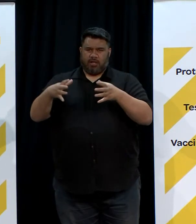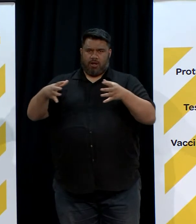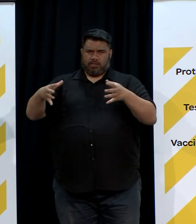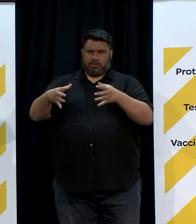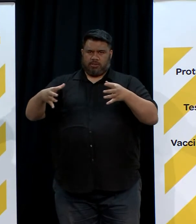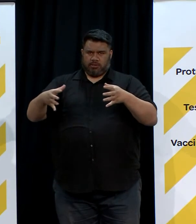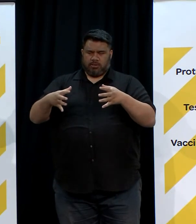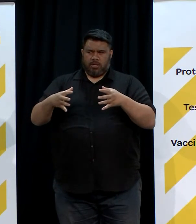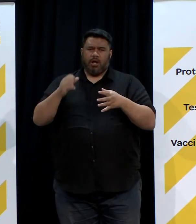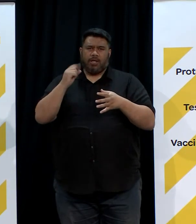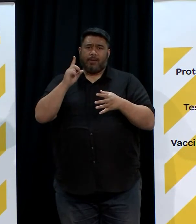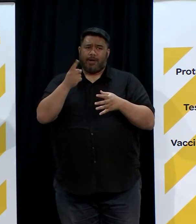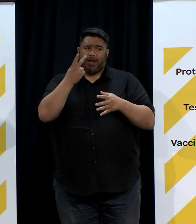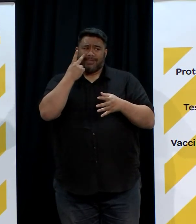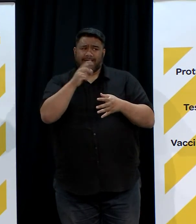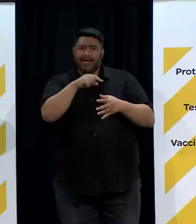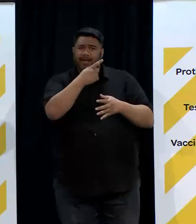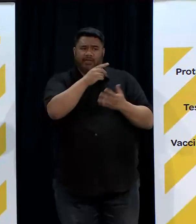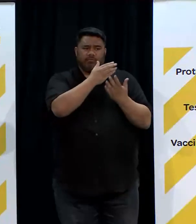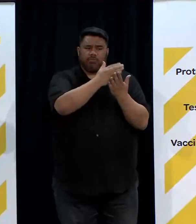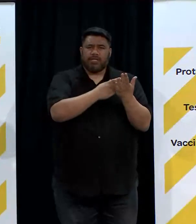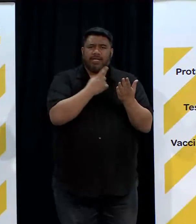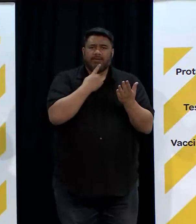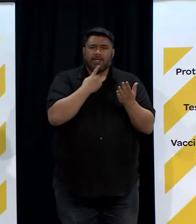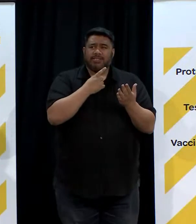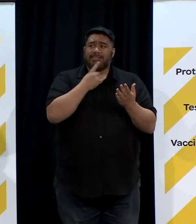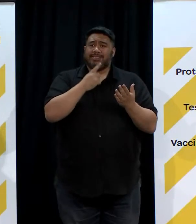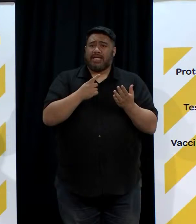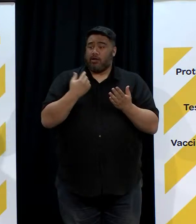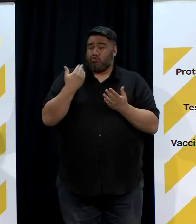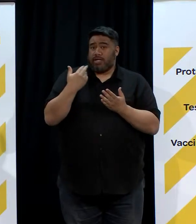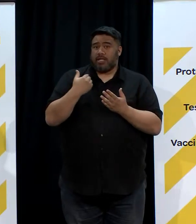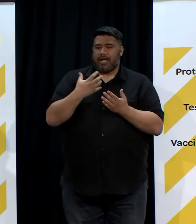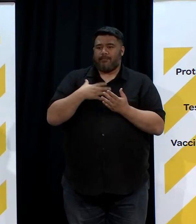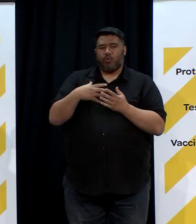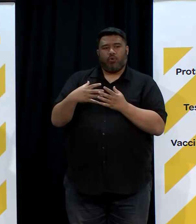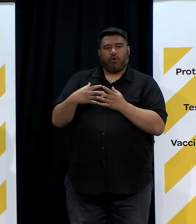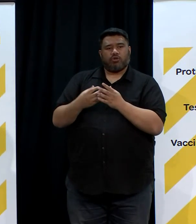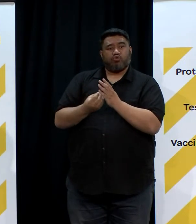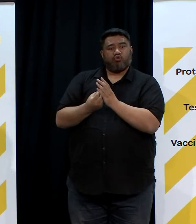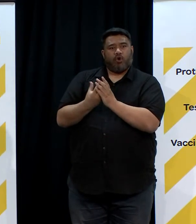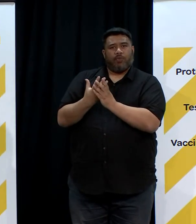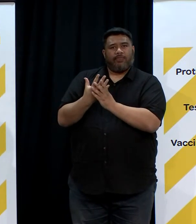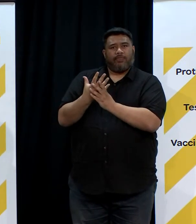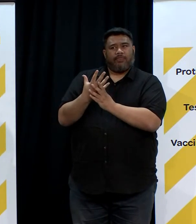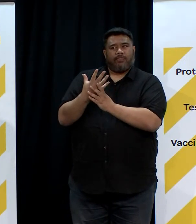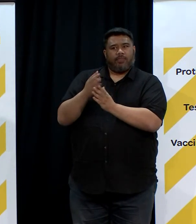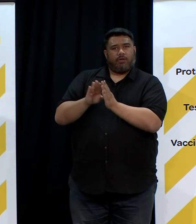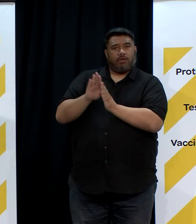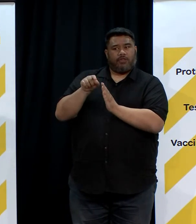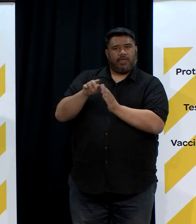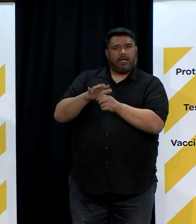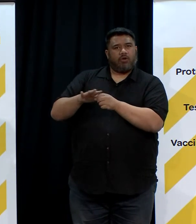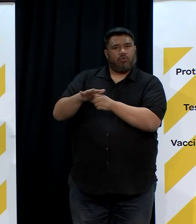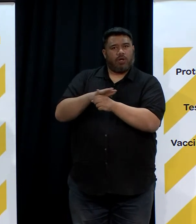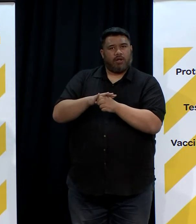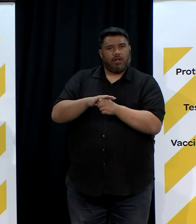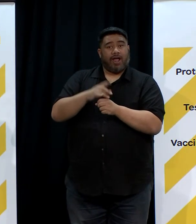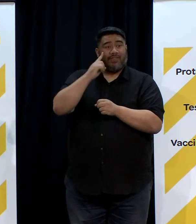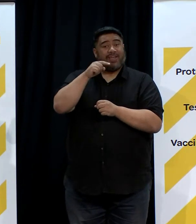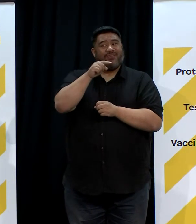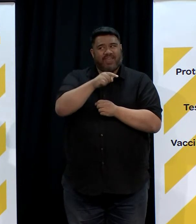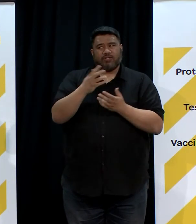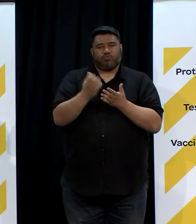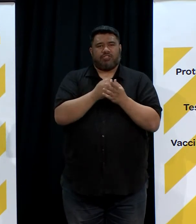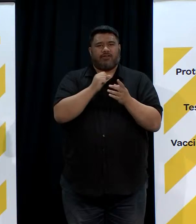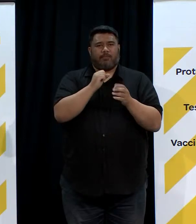some of the advice I've seen is that there has been quite a big growth more recently in that space, and so that is, I think, the point the Reserve Bank are